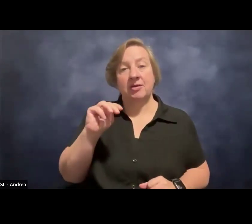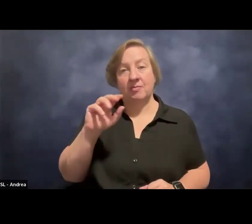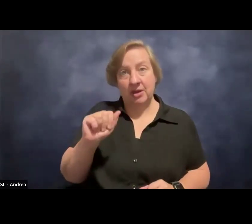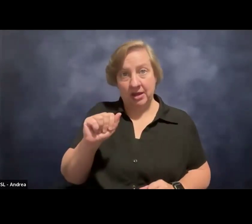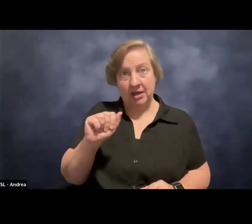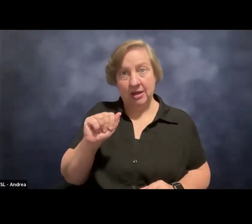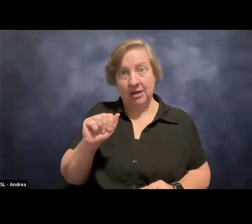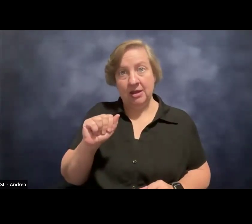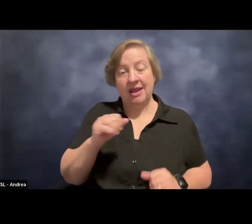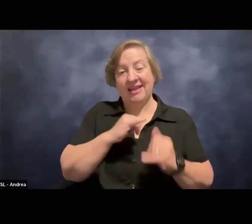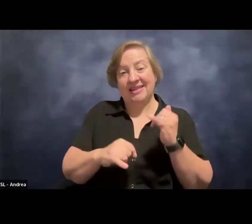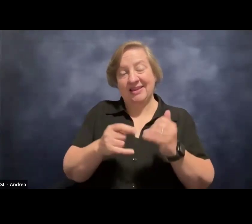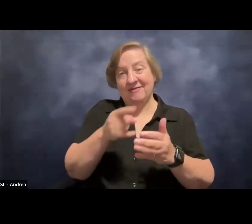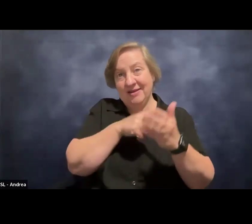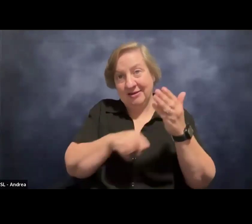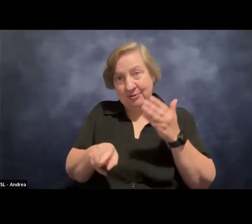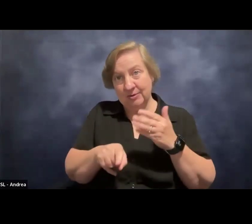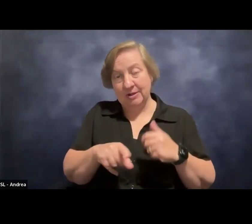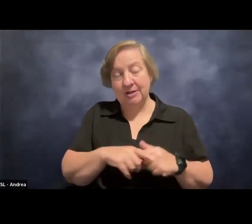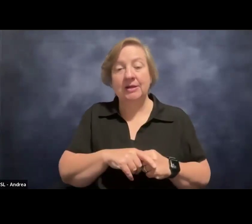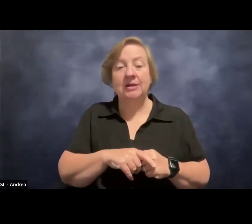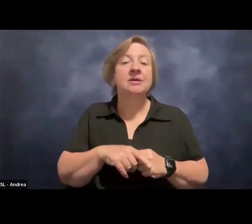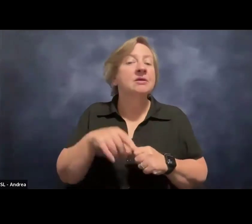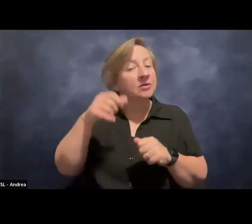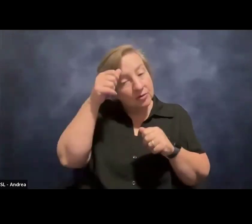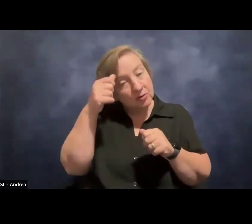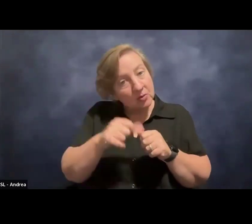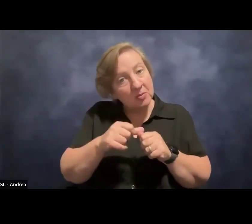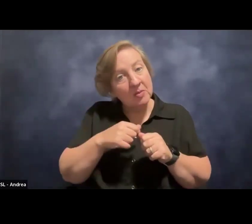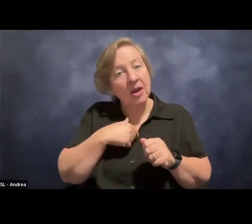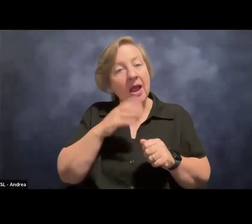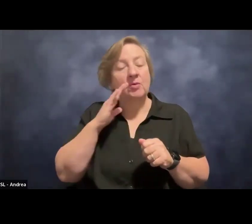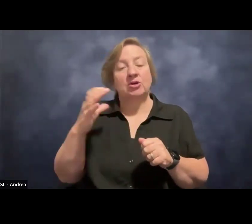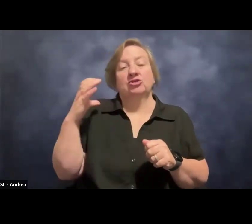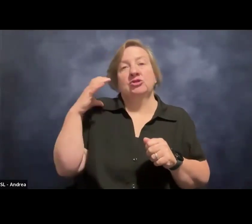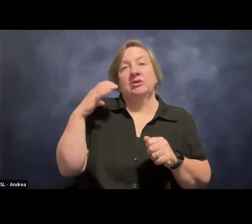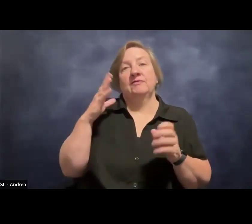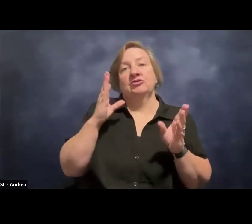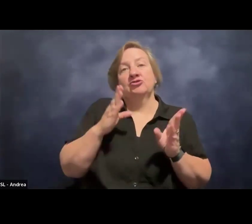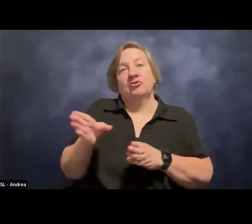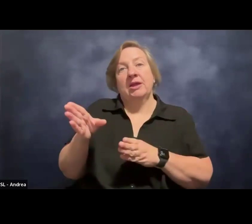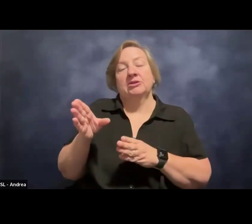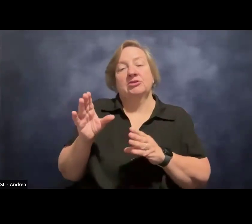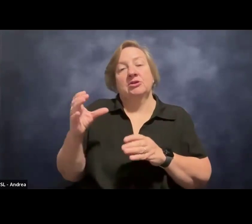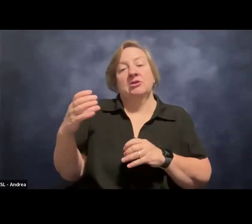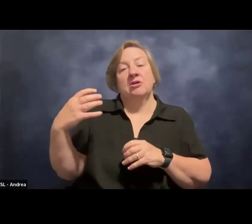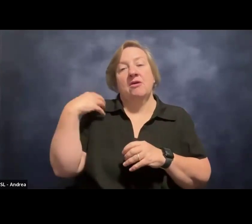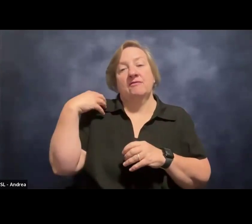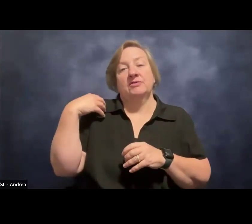of next week. In November, I will be Chief Strategy Officer at Community Health Plan of